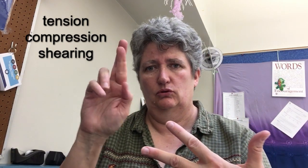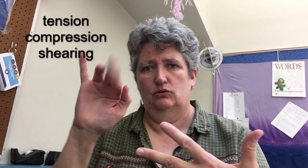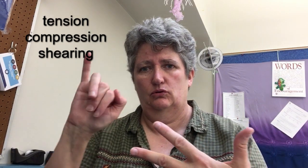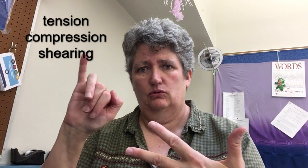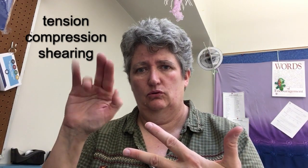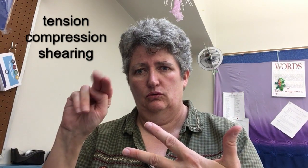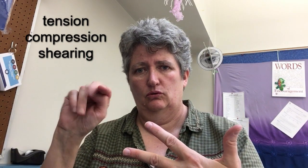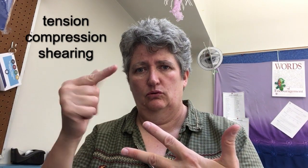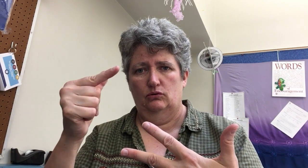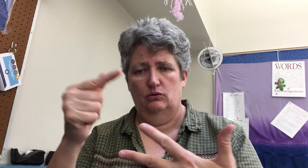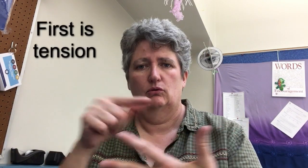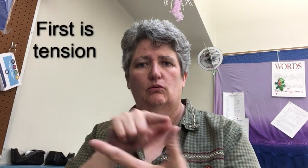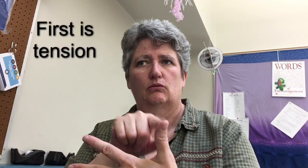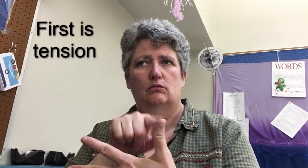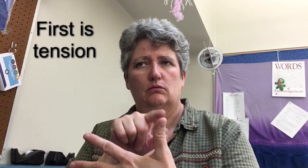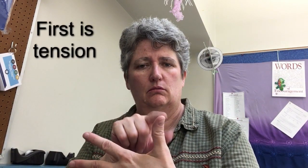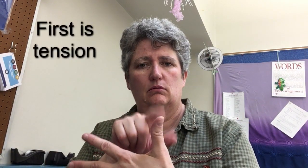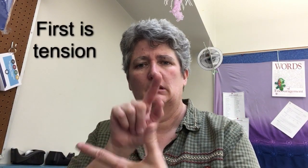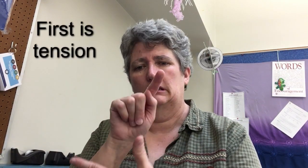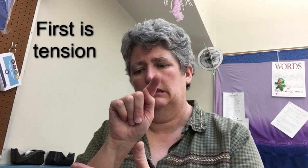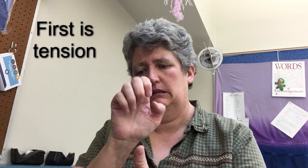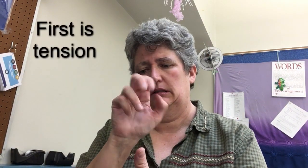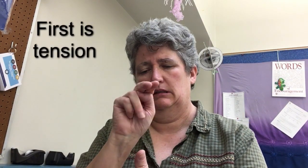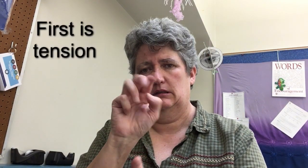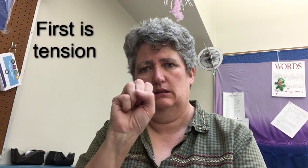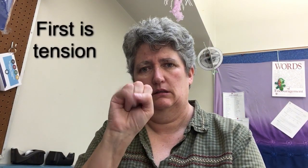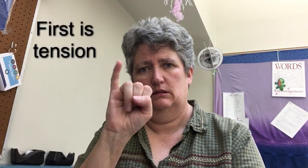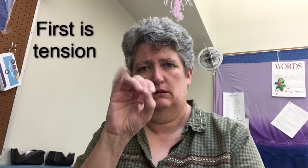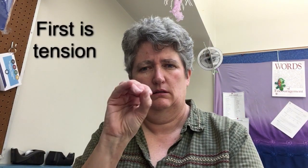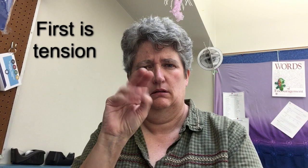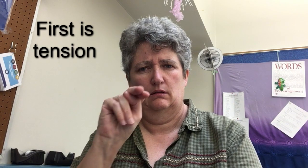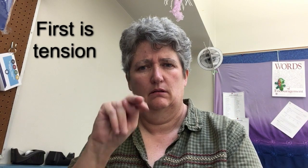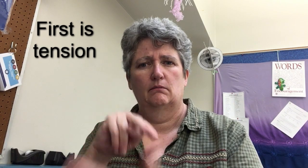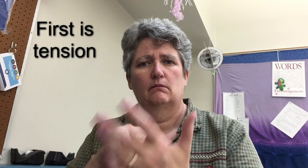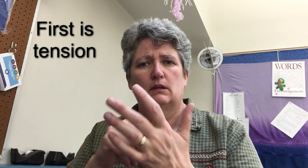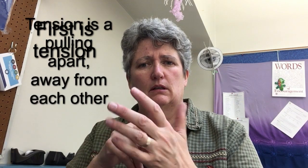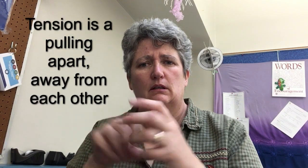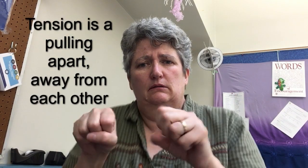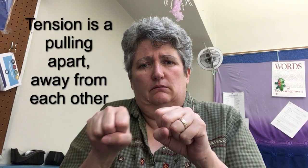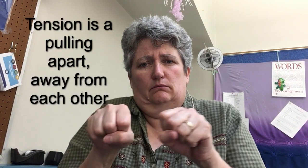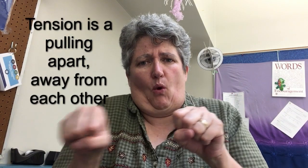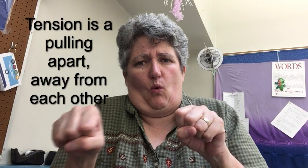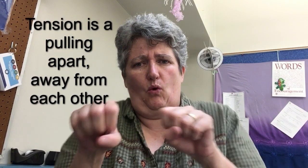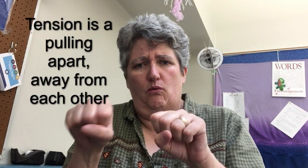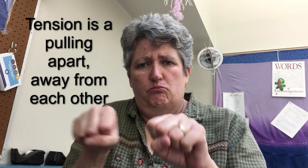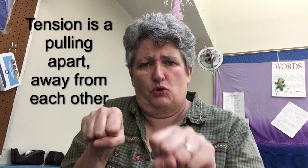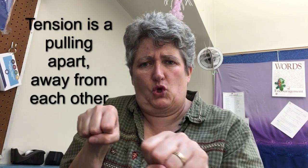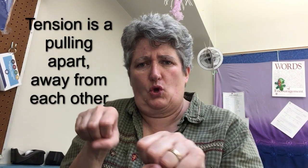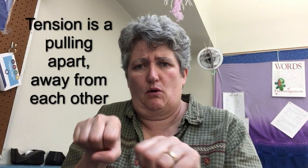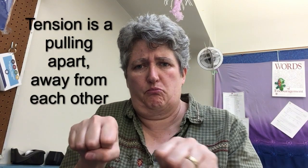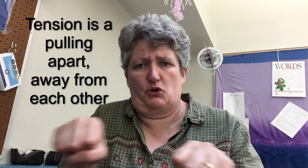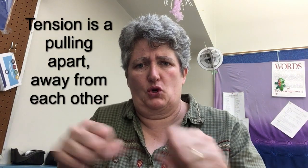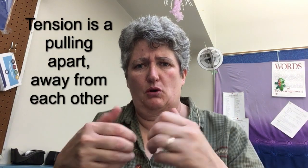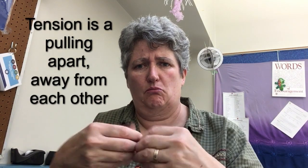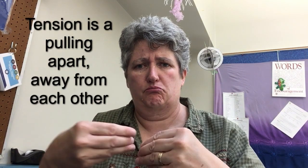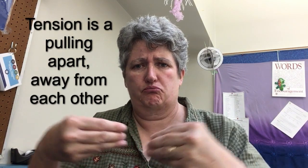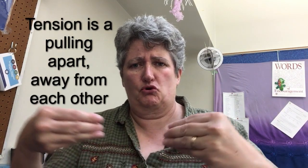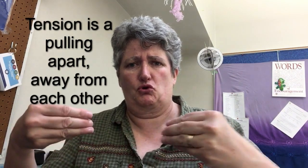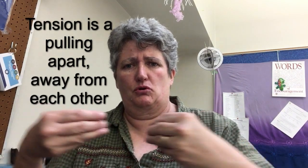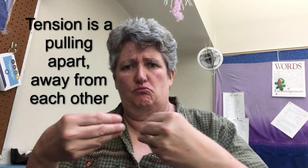and shearing. So let's look at tension. It means pulling apart, pulling away from